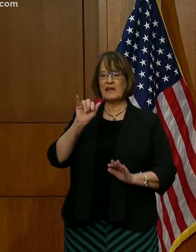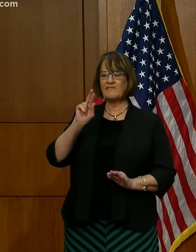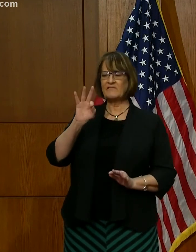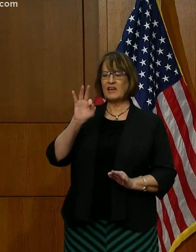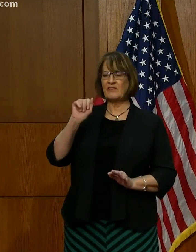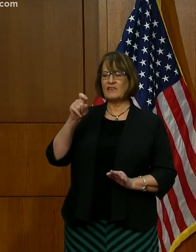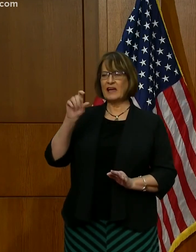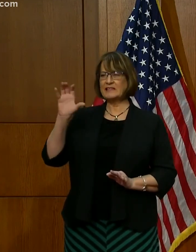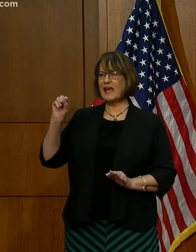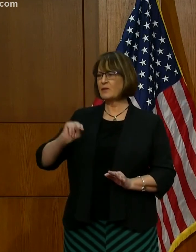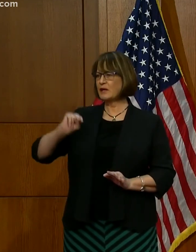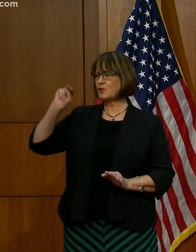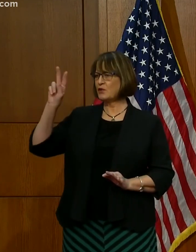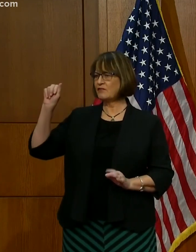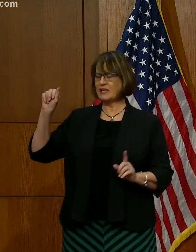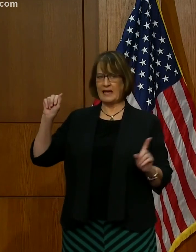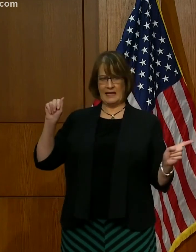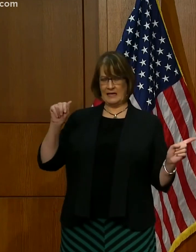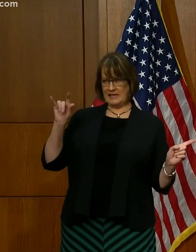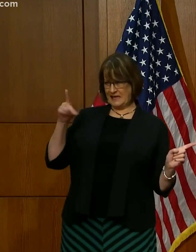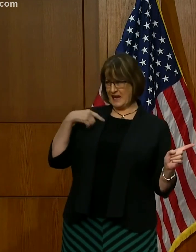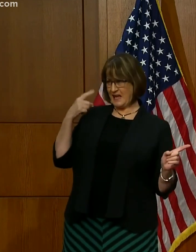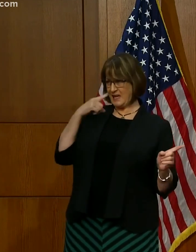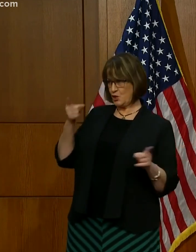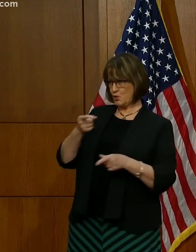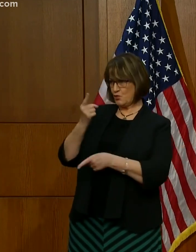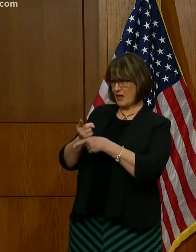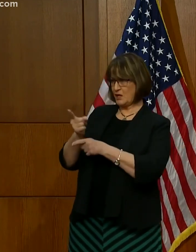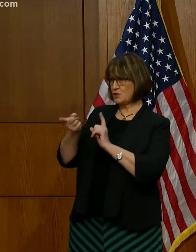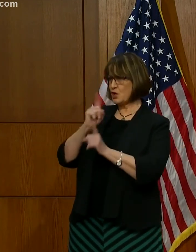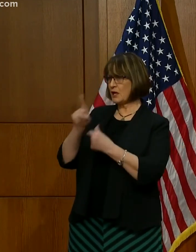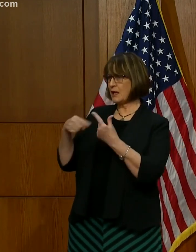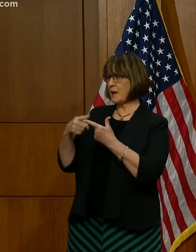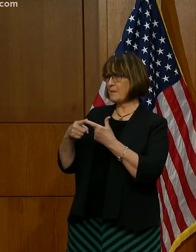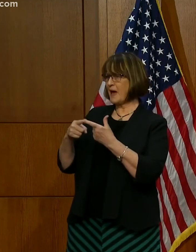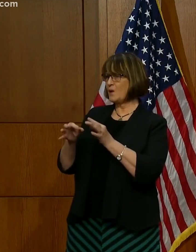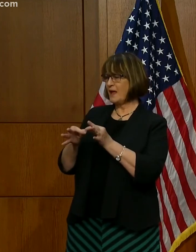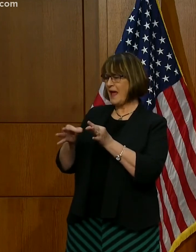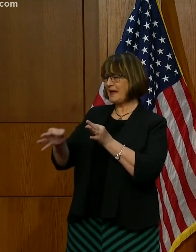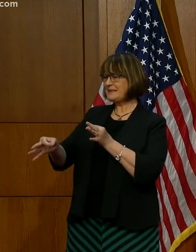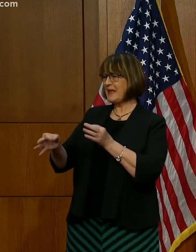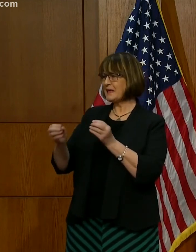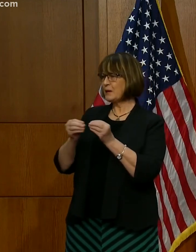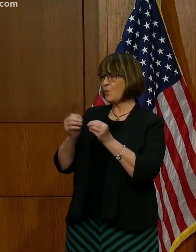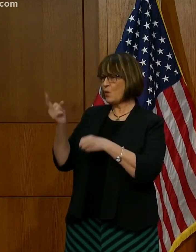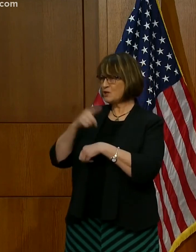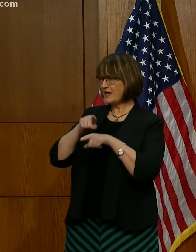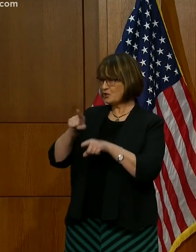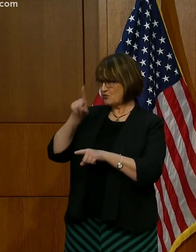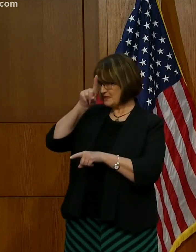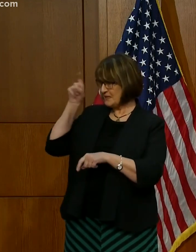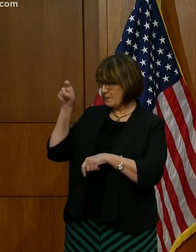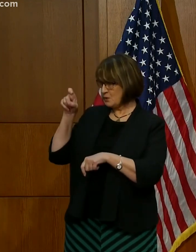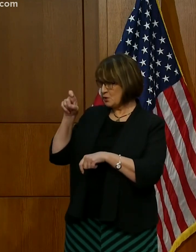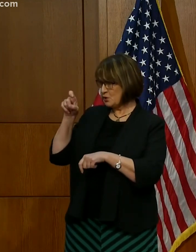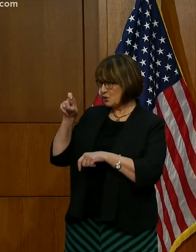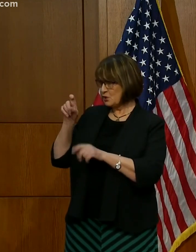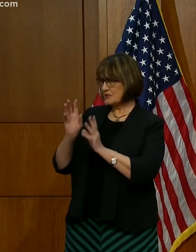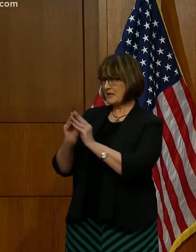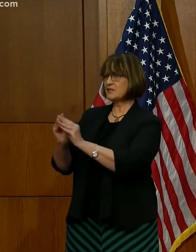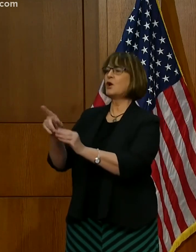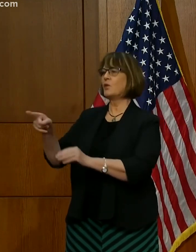Virginia? And I believe if I heard your question correctly, it's relating to extending days during the summer session. Yes,